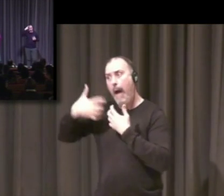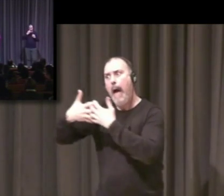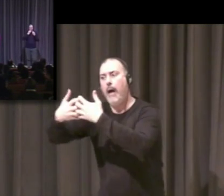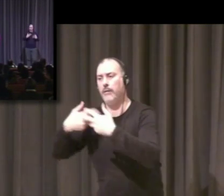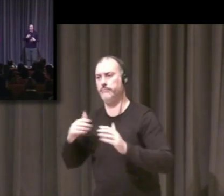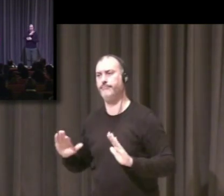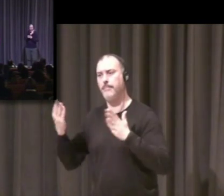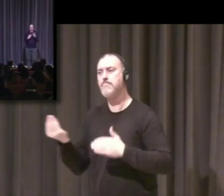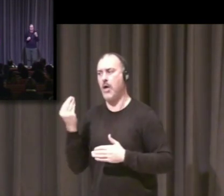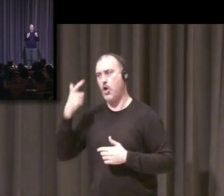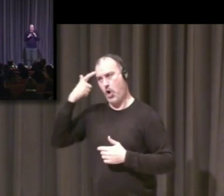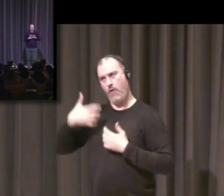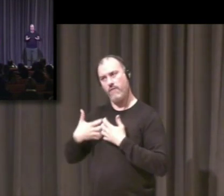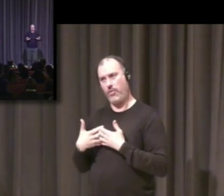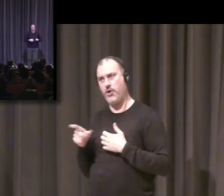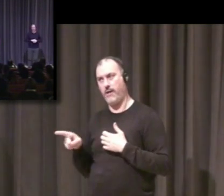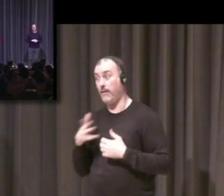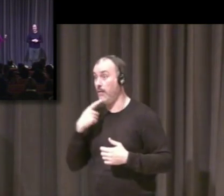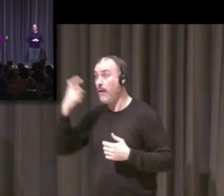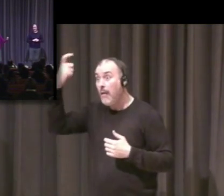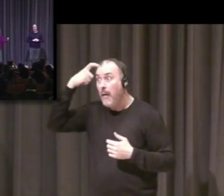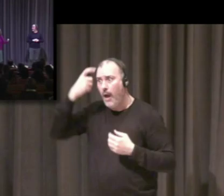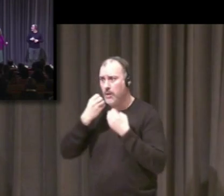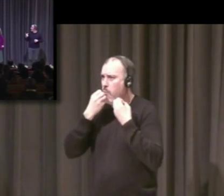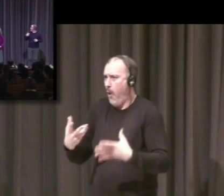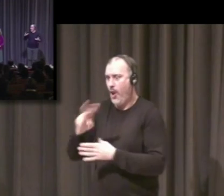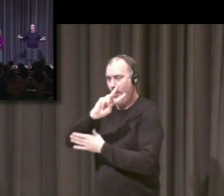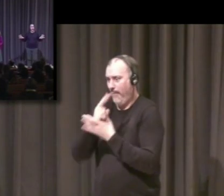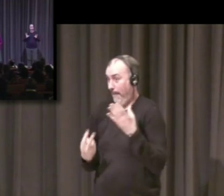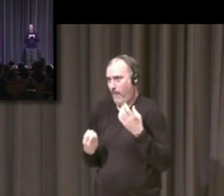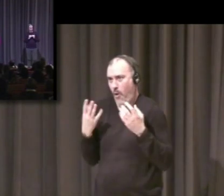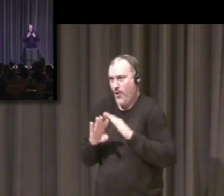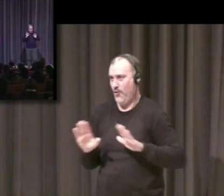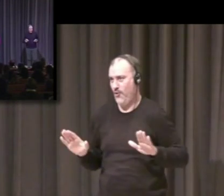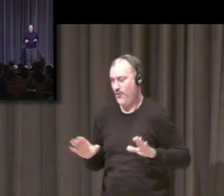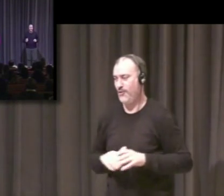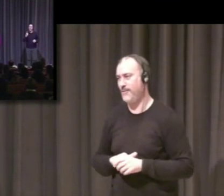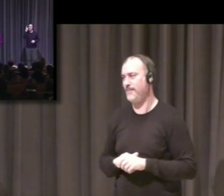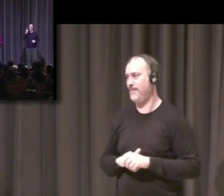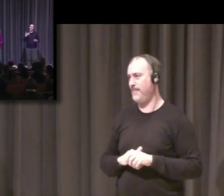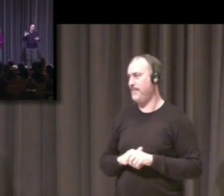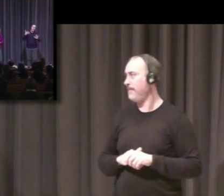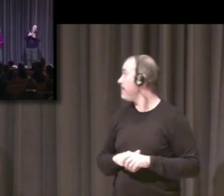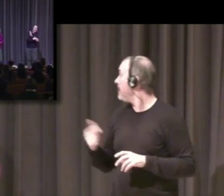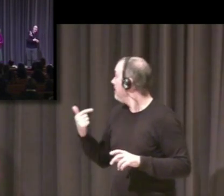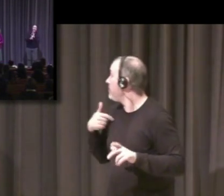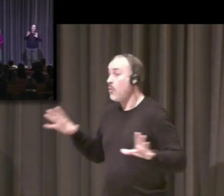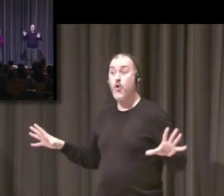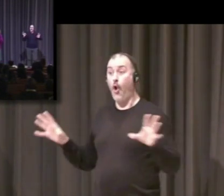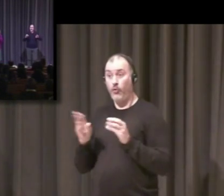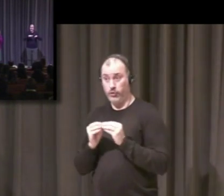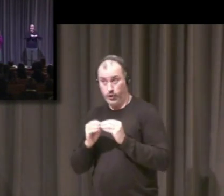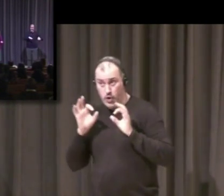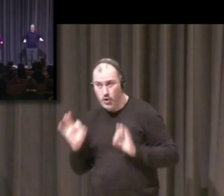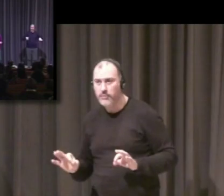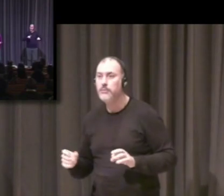So my conclusion is that there is no reason to deny a child a sign language. And there